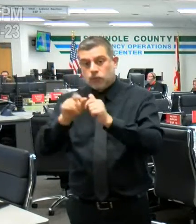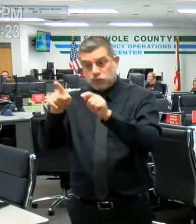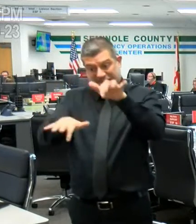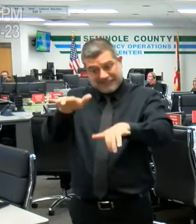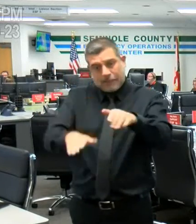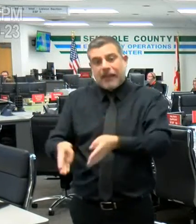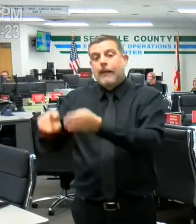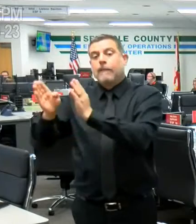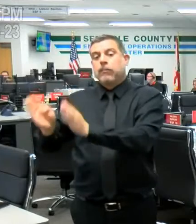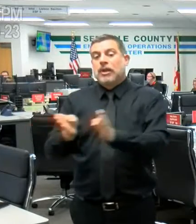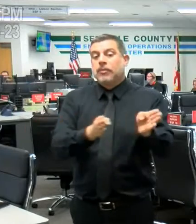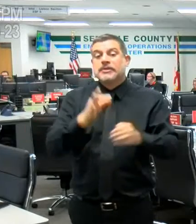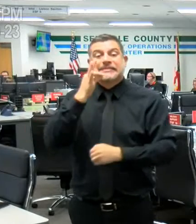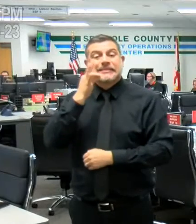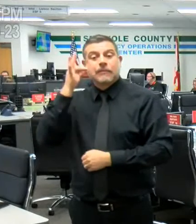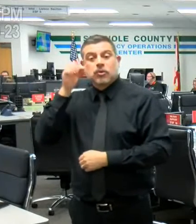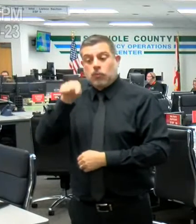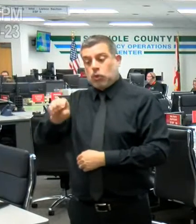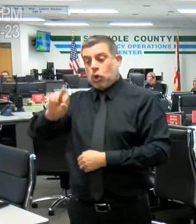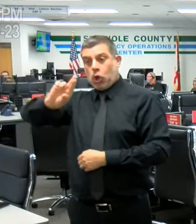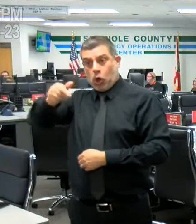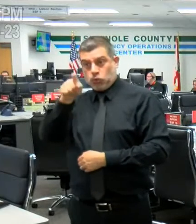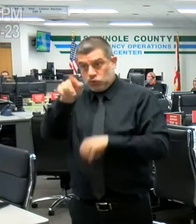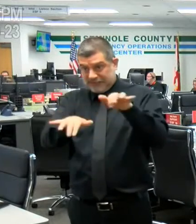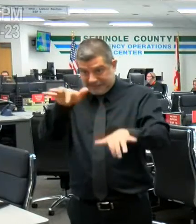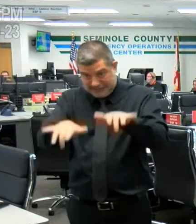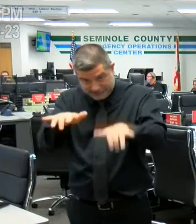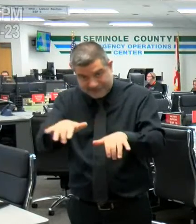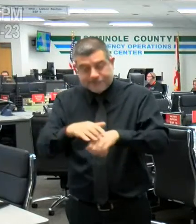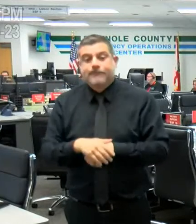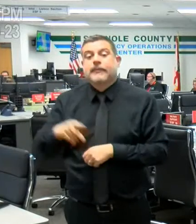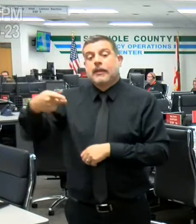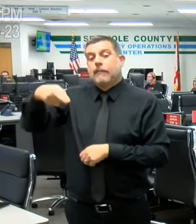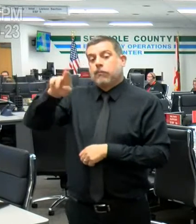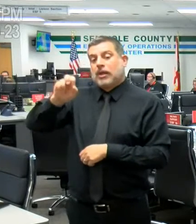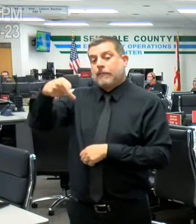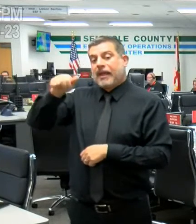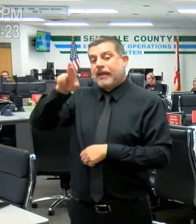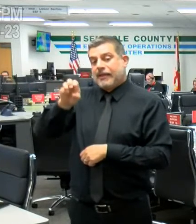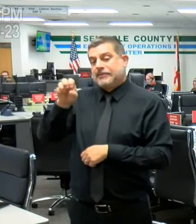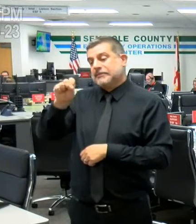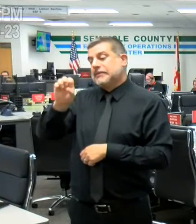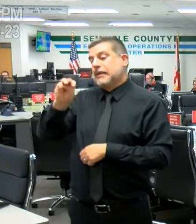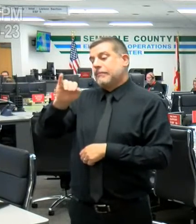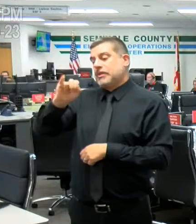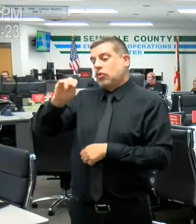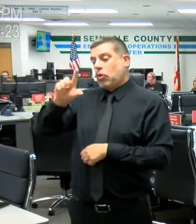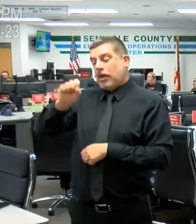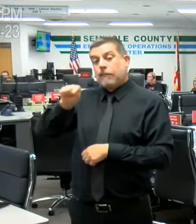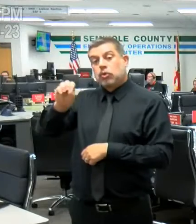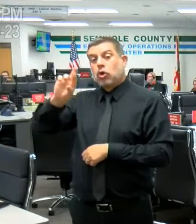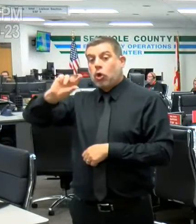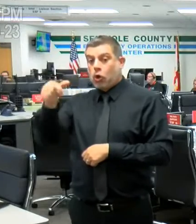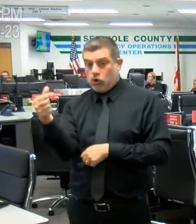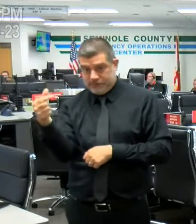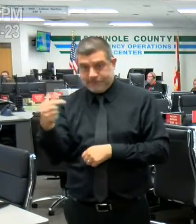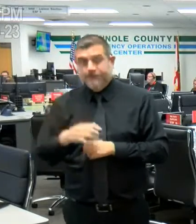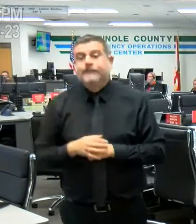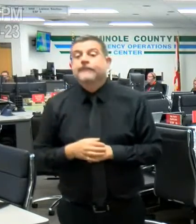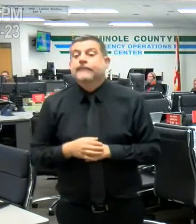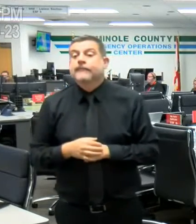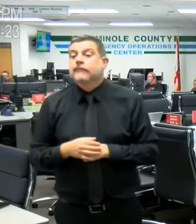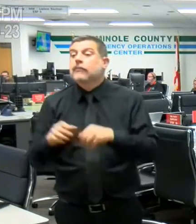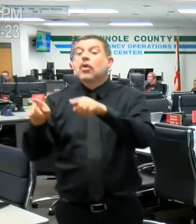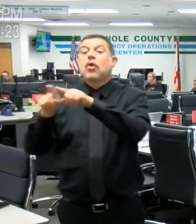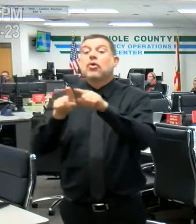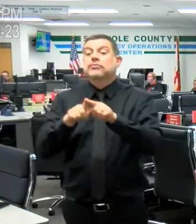prepareseminole.org. Again, prepareseminole.org, which will have lots of information there on what's going on here in Seminole County. You can join our text